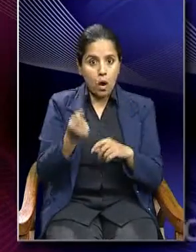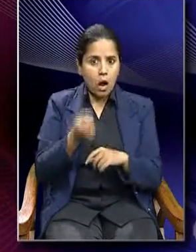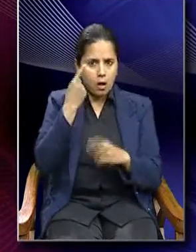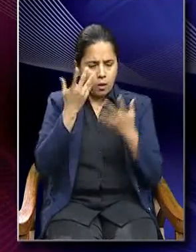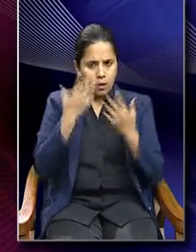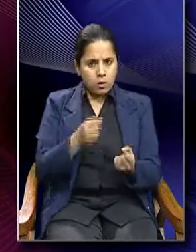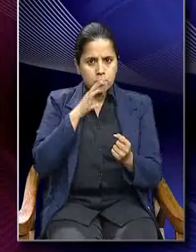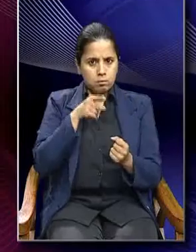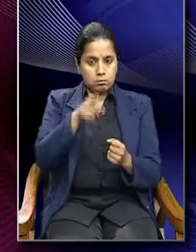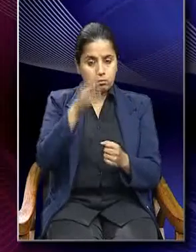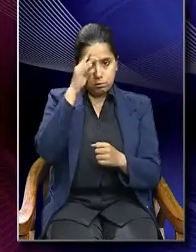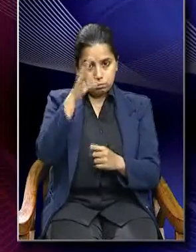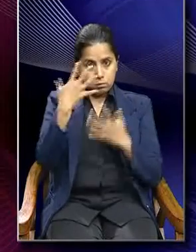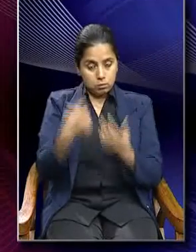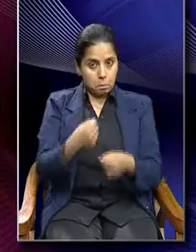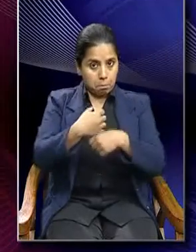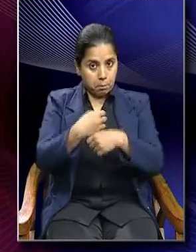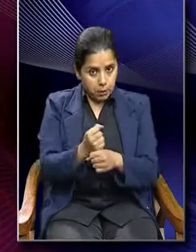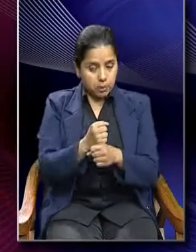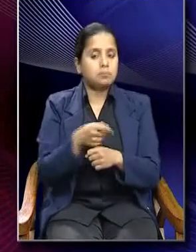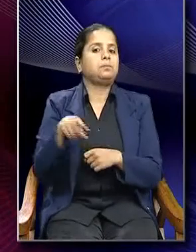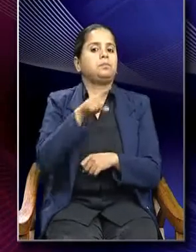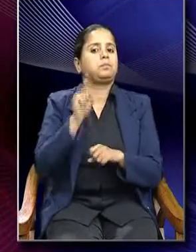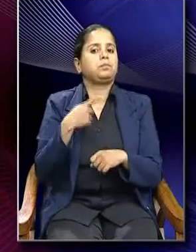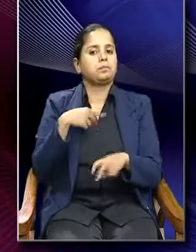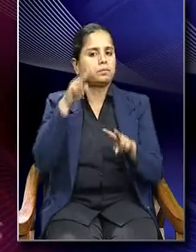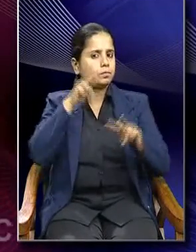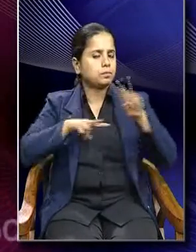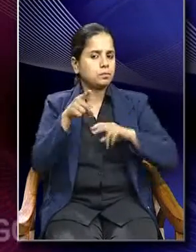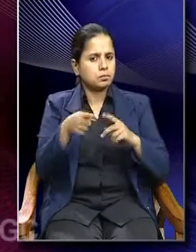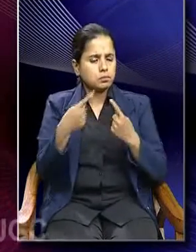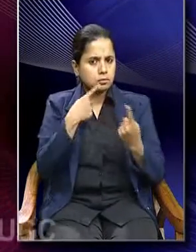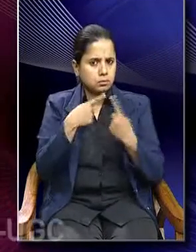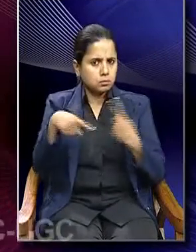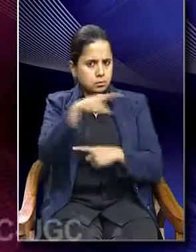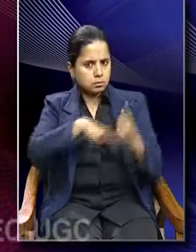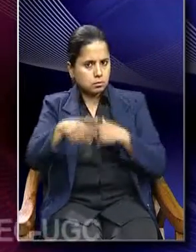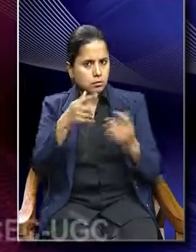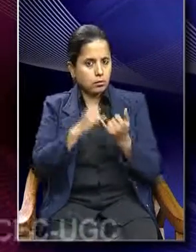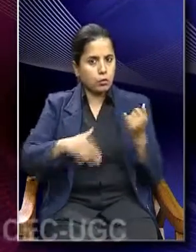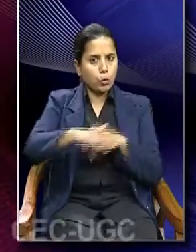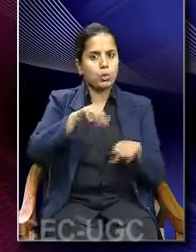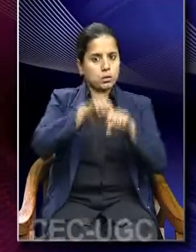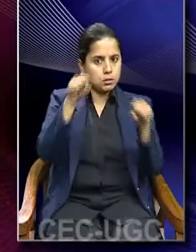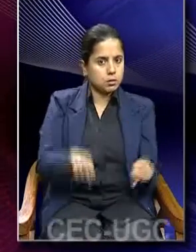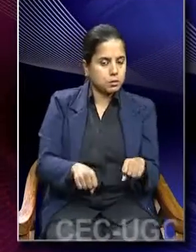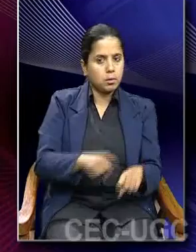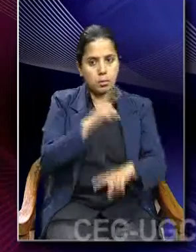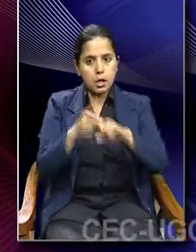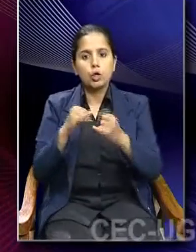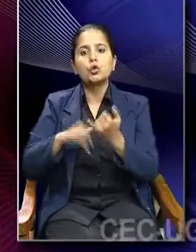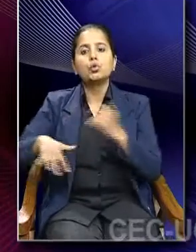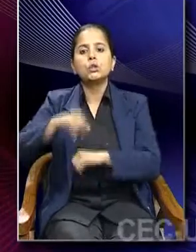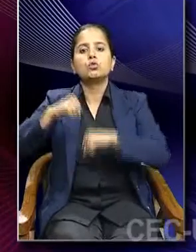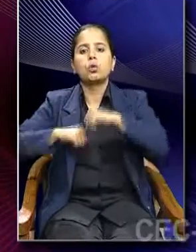to build a theory, we need to look into the interaction between social system and social